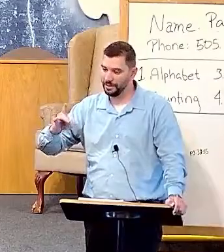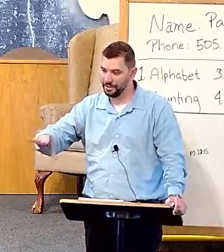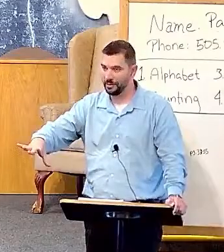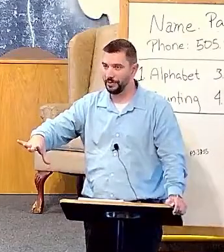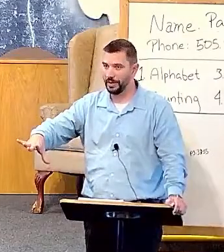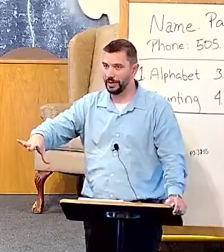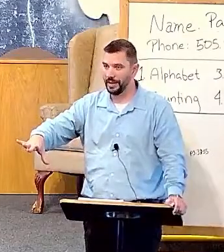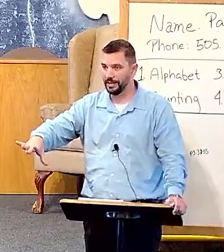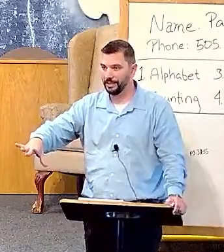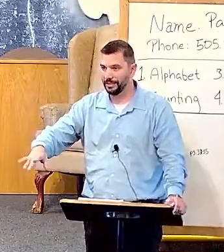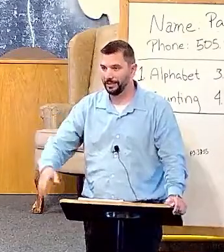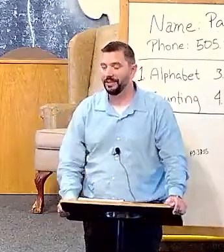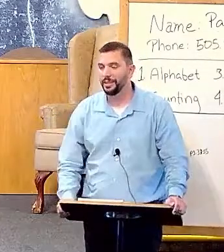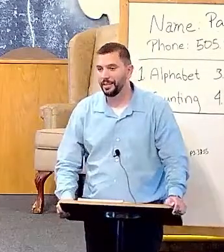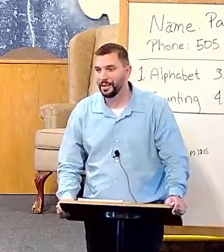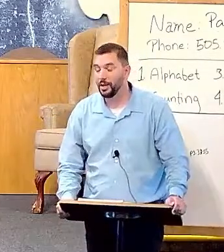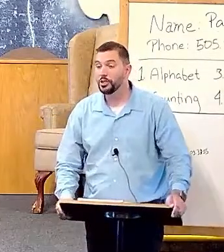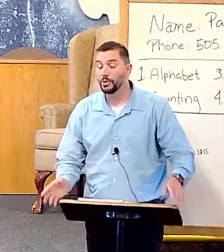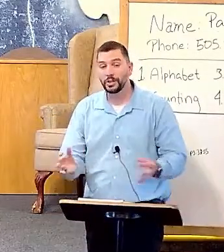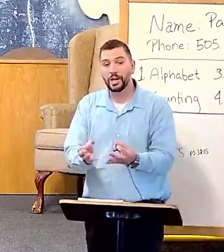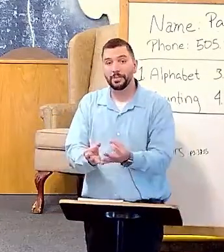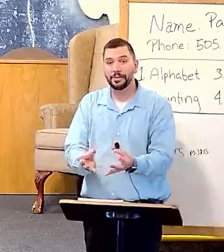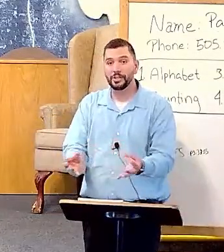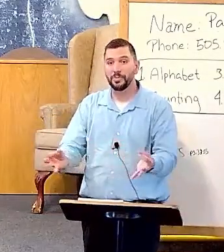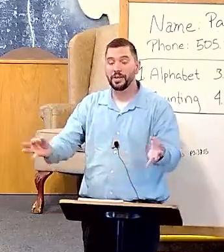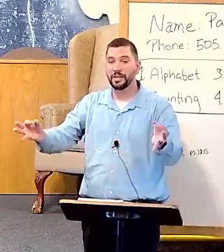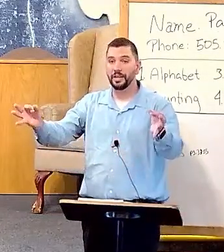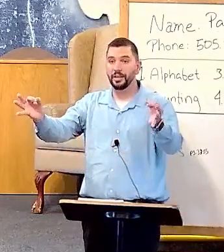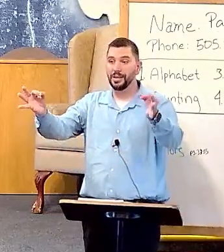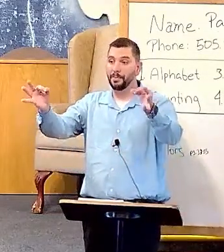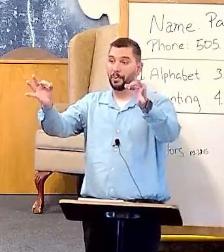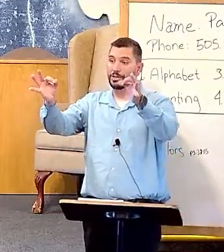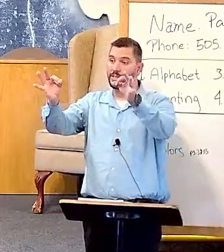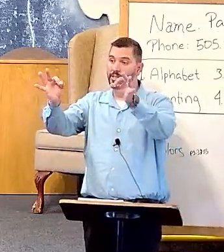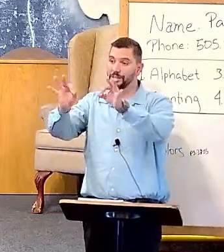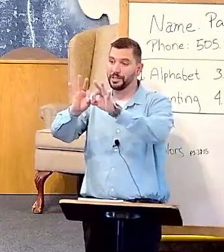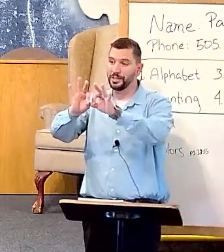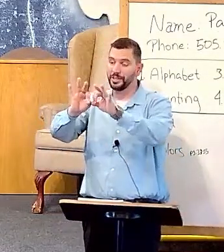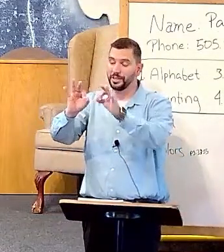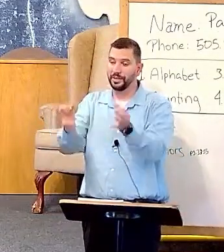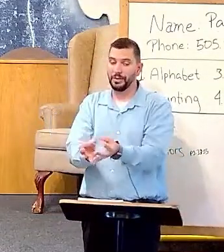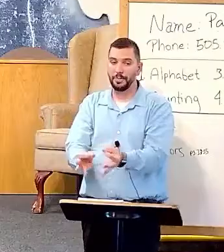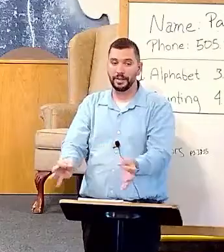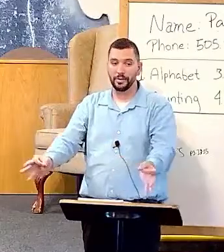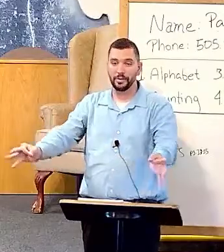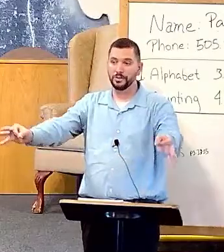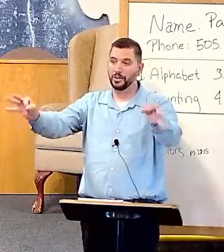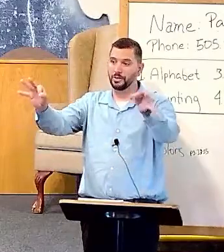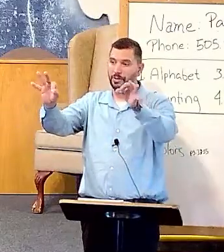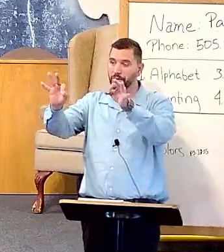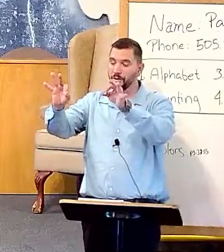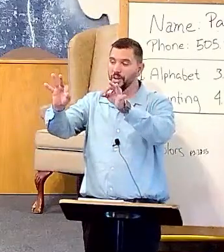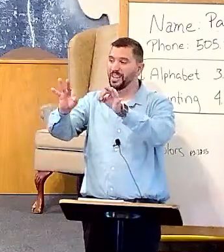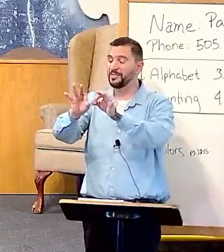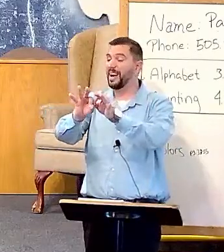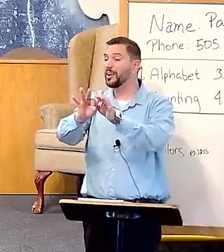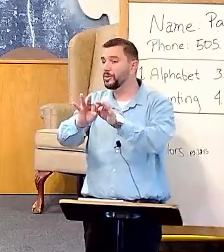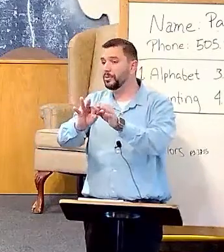away. Yeah. So we talked about this being important. Like when you make the whole circle, that's valuable,